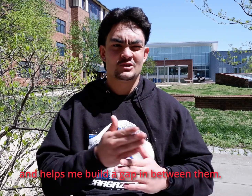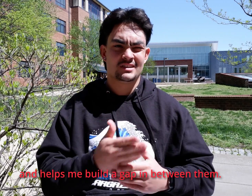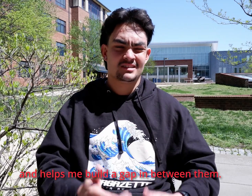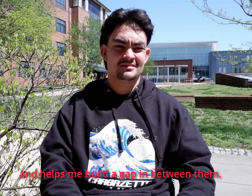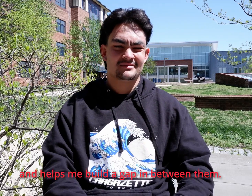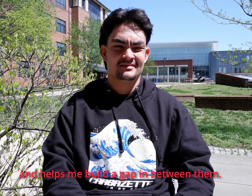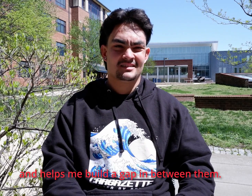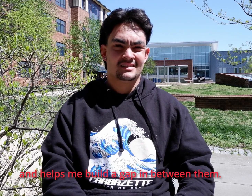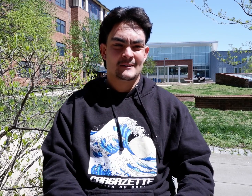between.